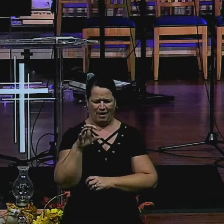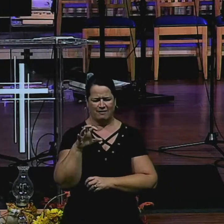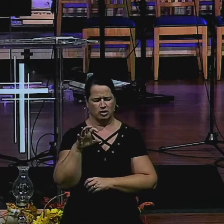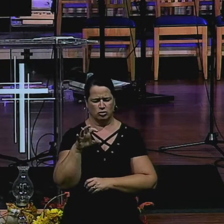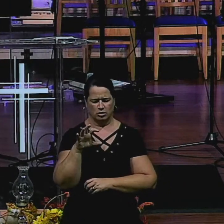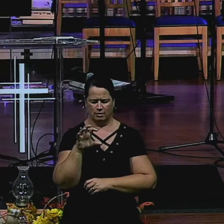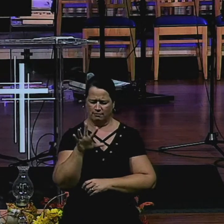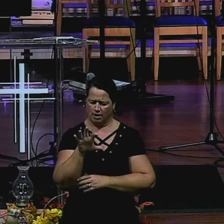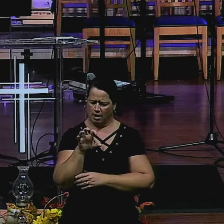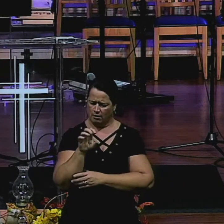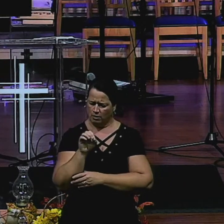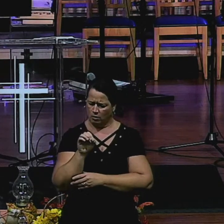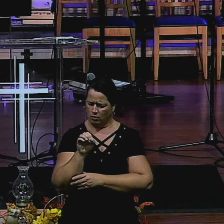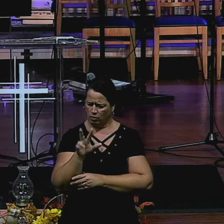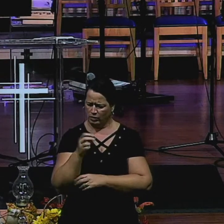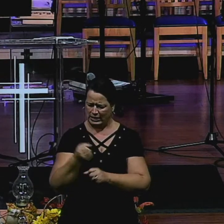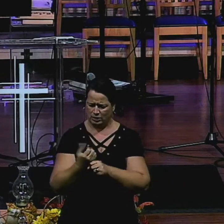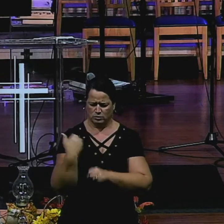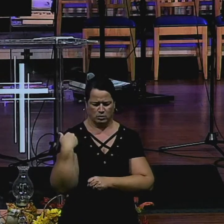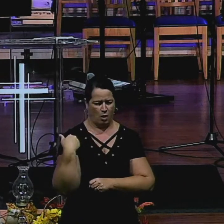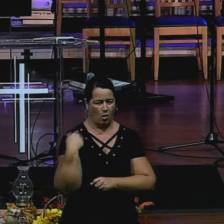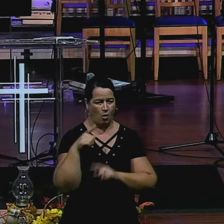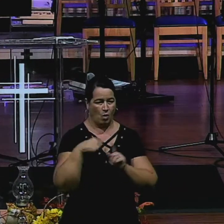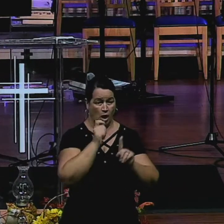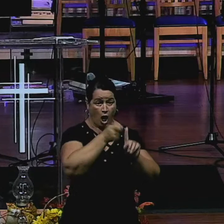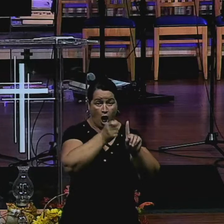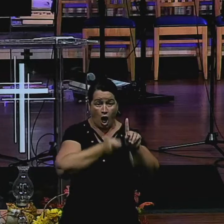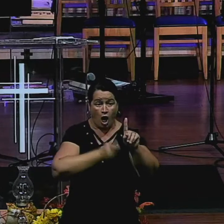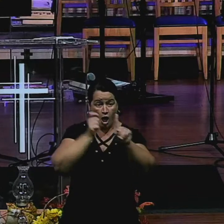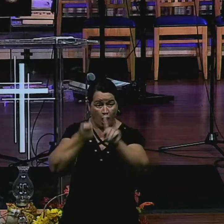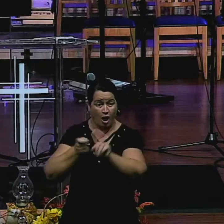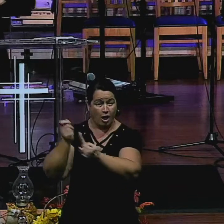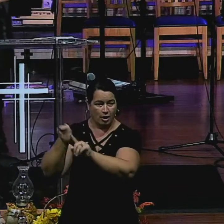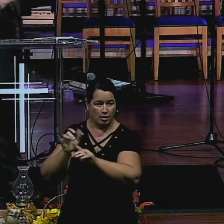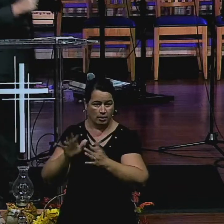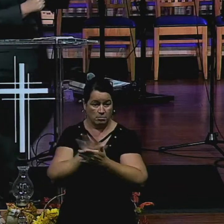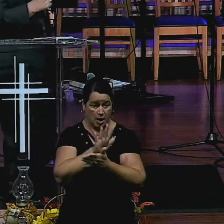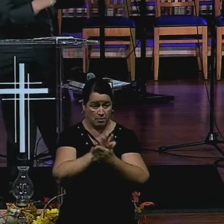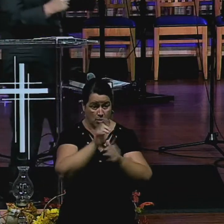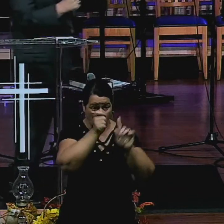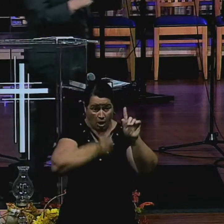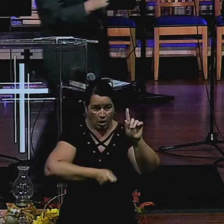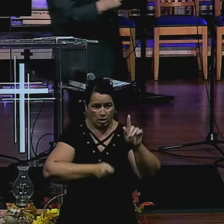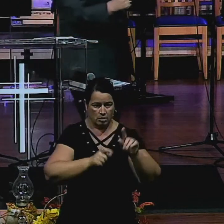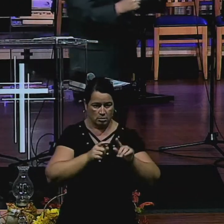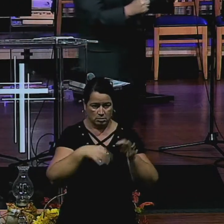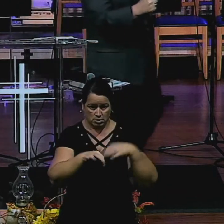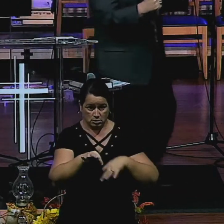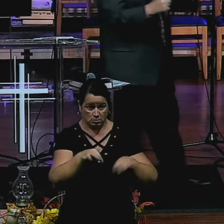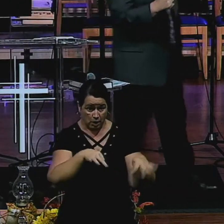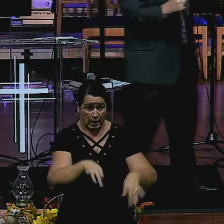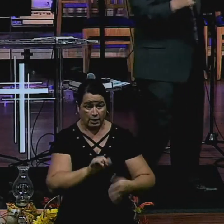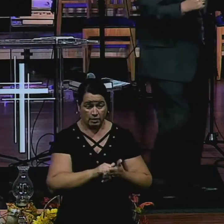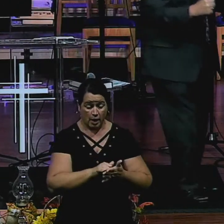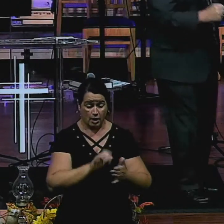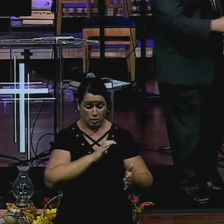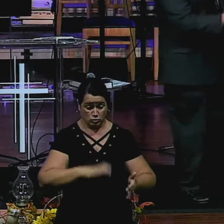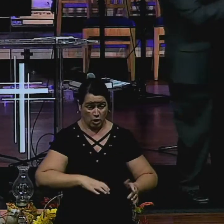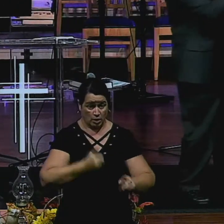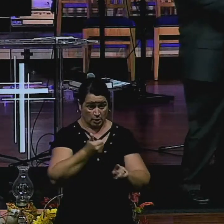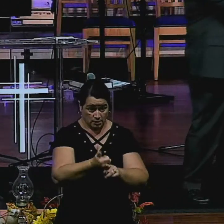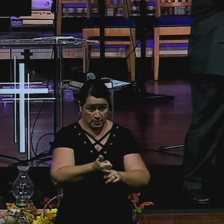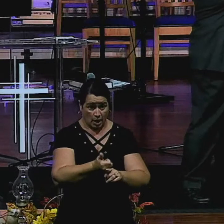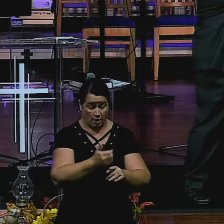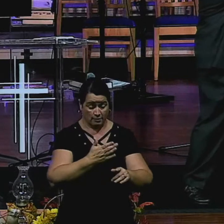the Apostle Paul told us in Colossians 2 that Christ has taken the handwriting of all the ordinances that were written against